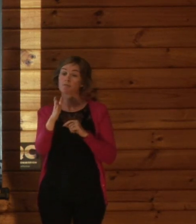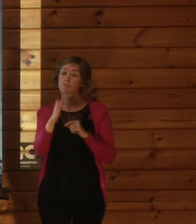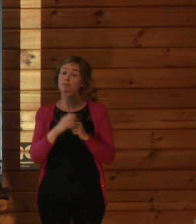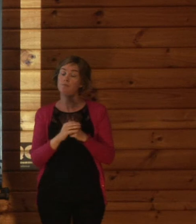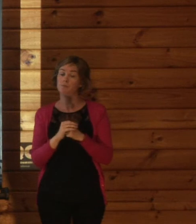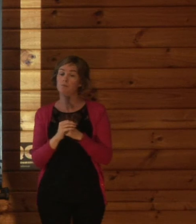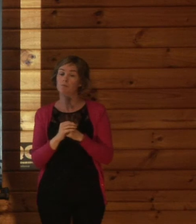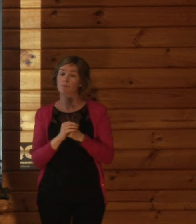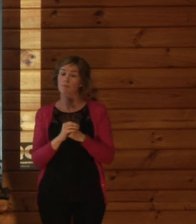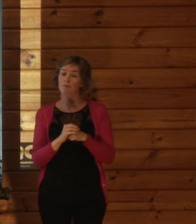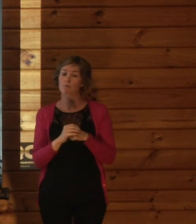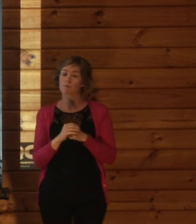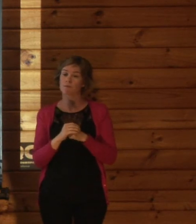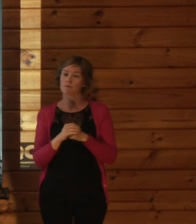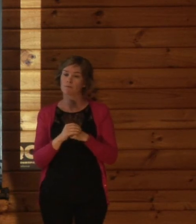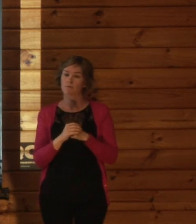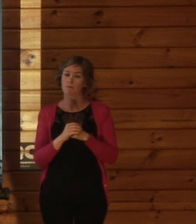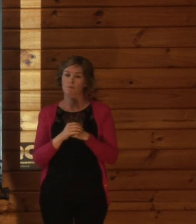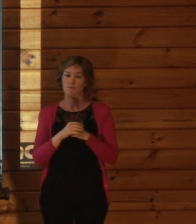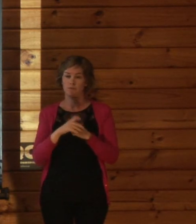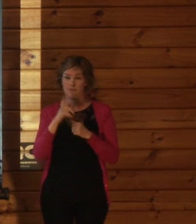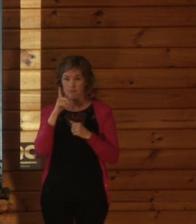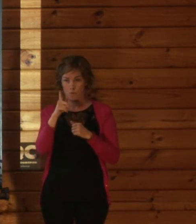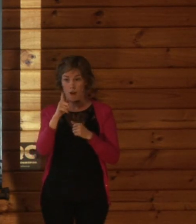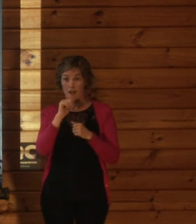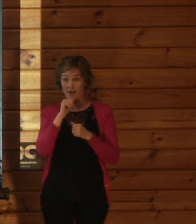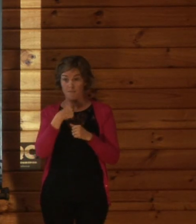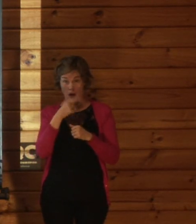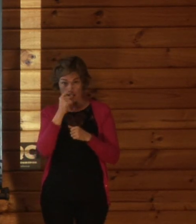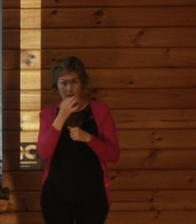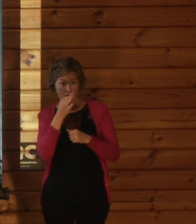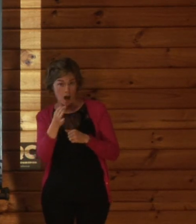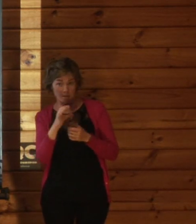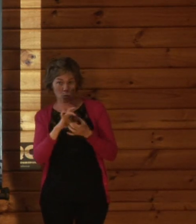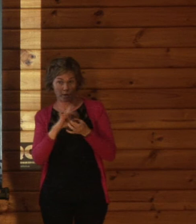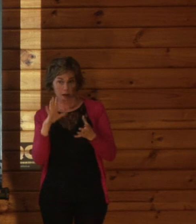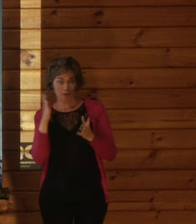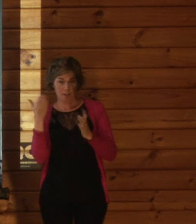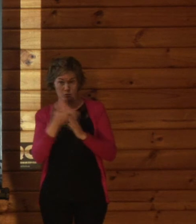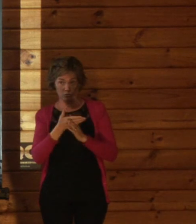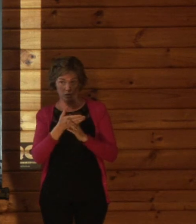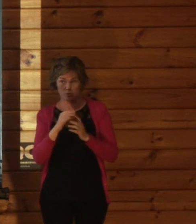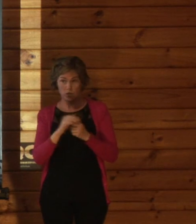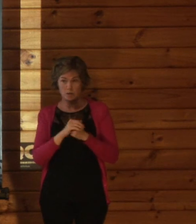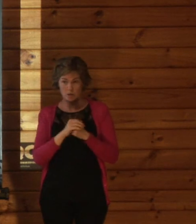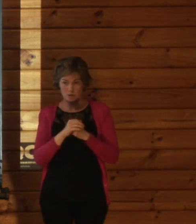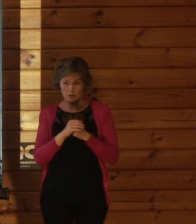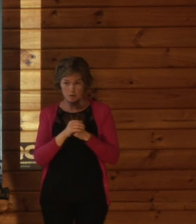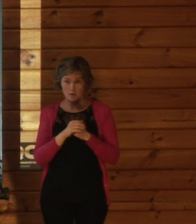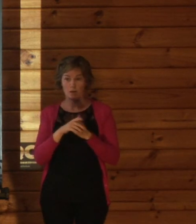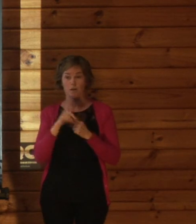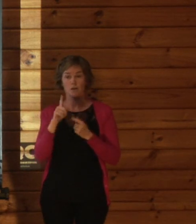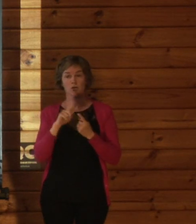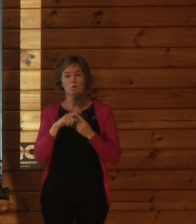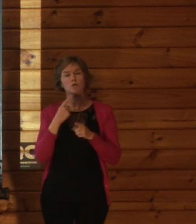Well, if I can ask it without interruption. Oh, yeah. You already answered the first part when I asked about whether you're taking into account private drilling. Yes, yeah,